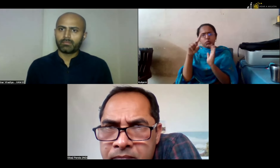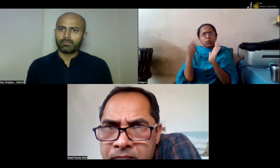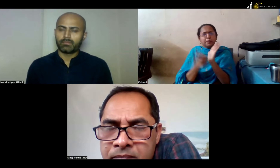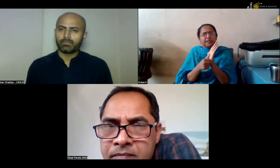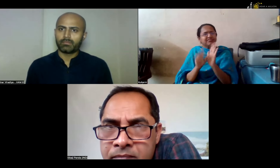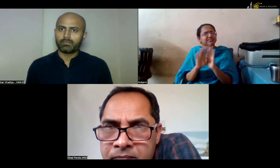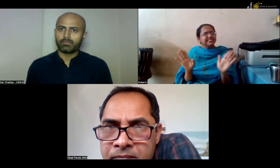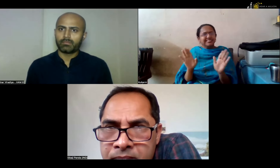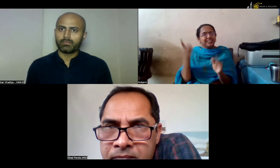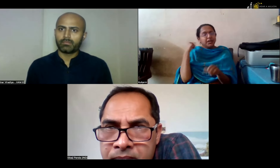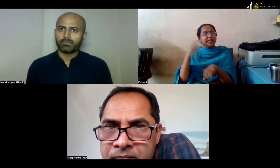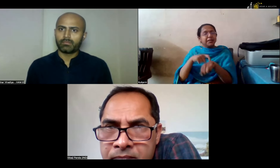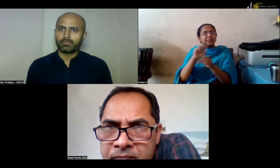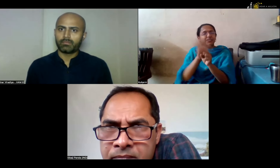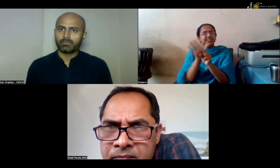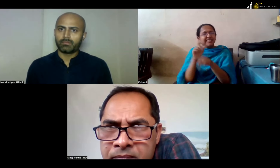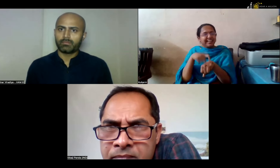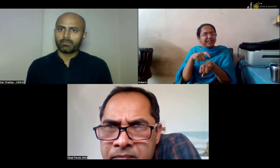So, if